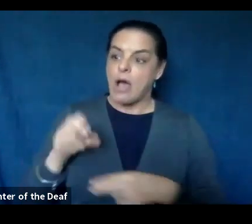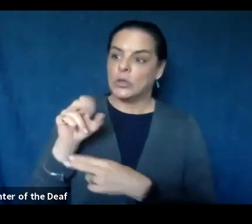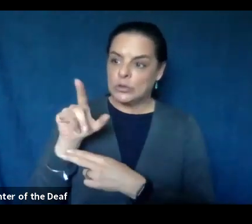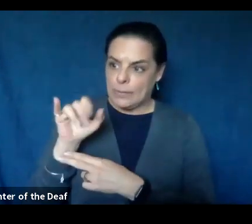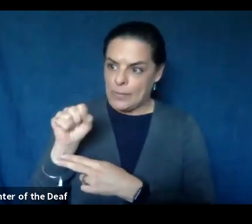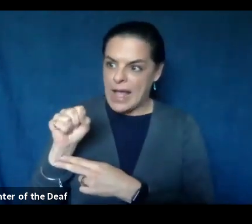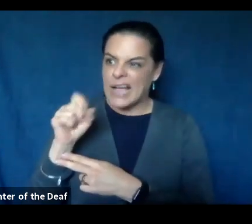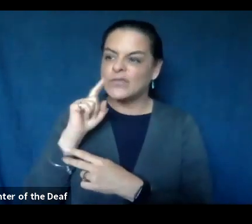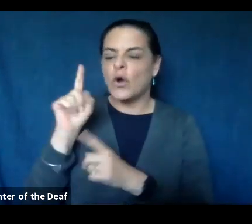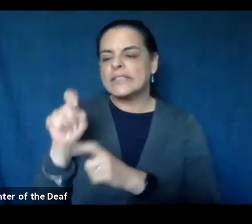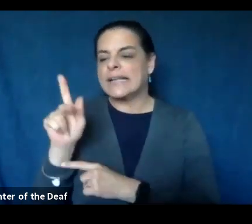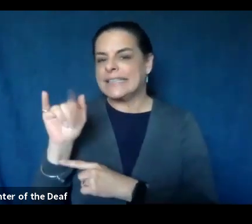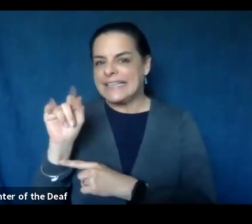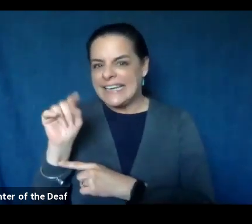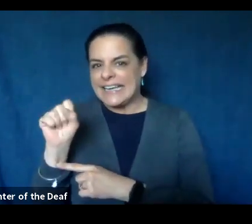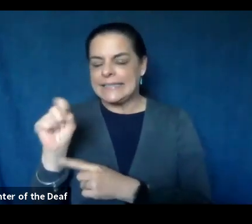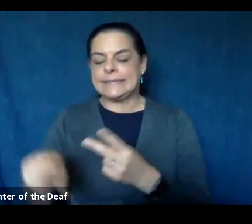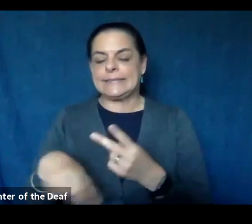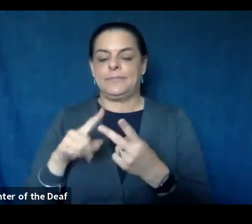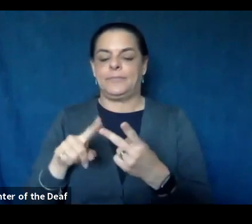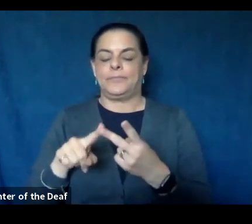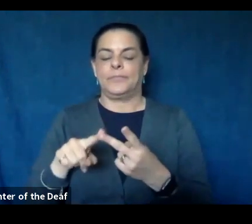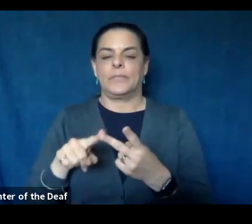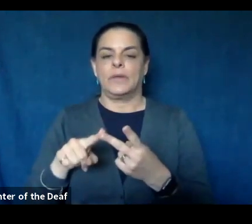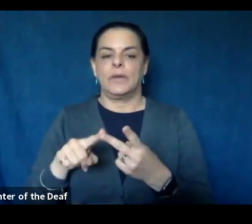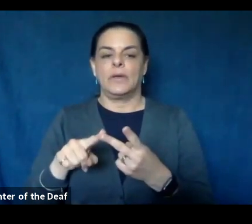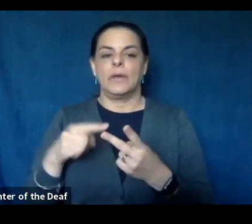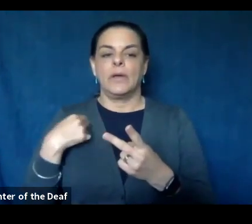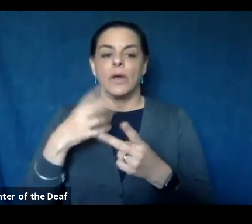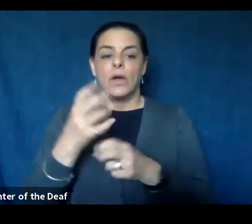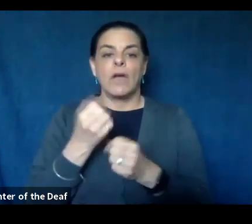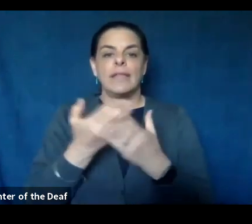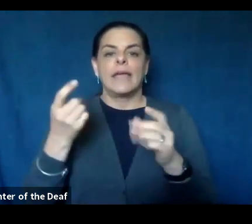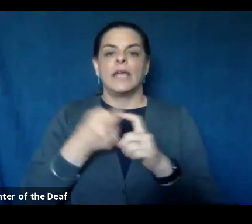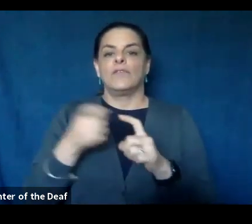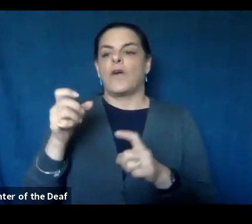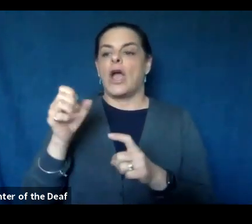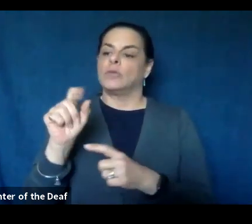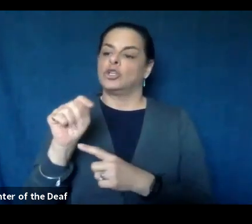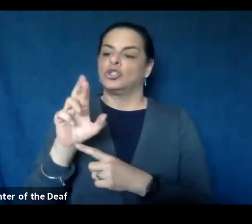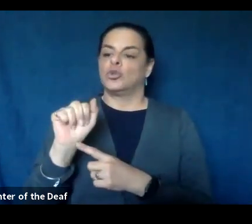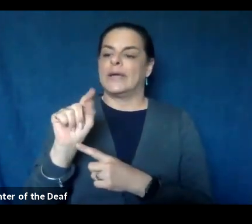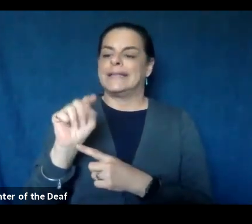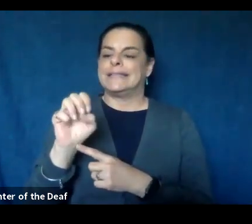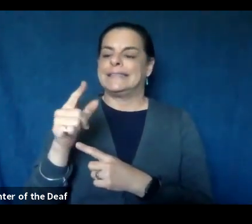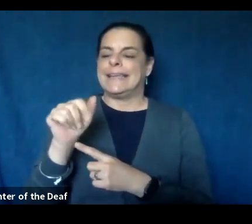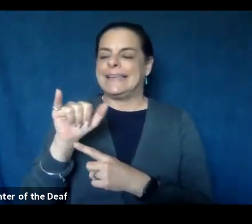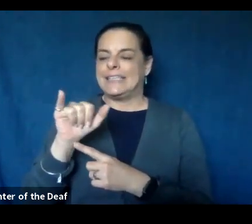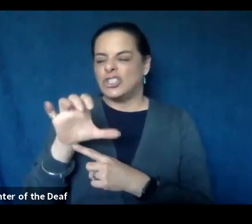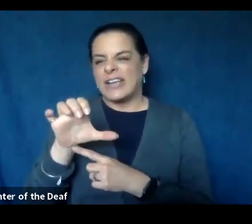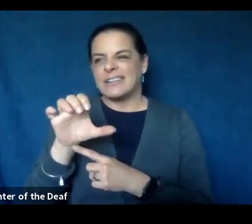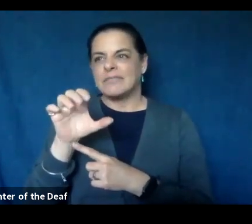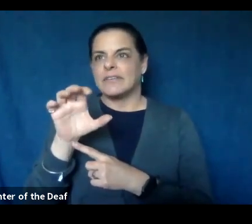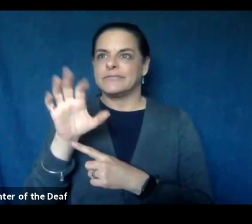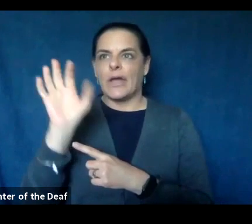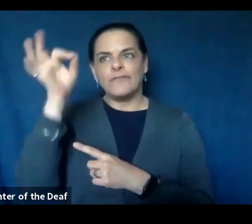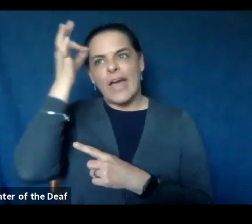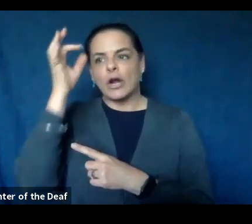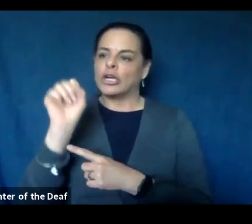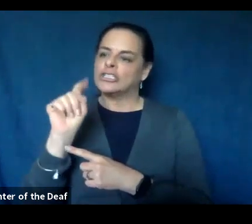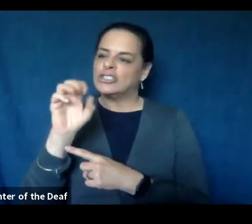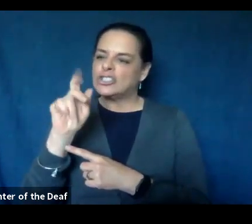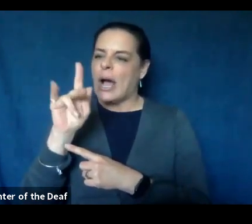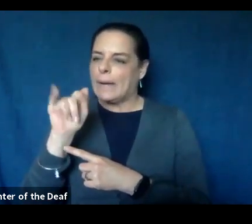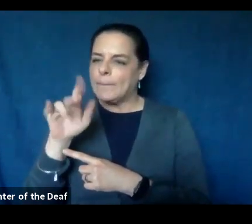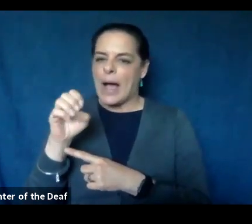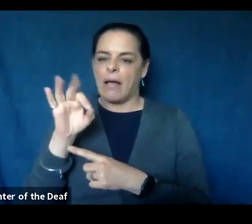far as testing kits and things of that nature. We have gotten things from the Strategic National Stockpile. So that's federal supplies of personal protective equipment